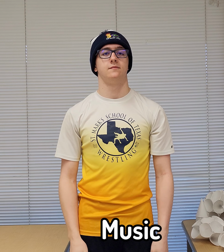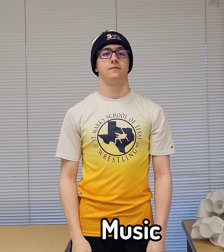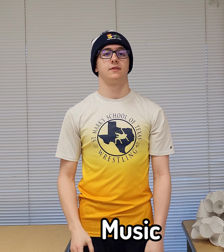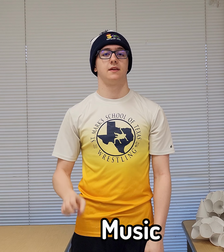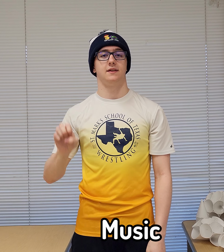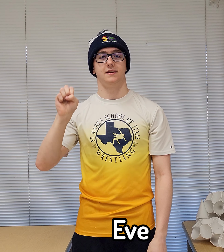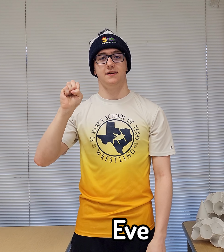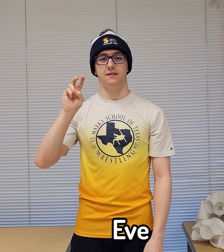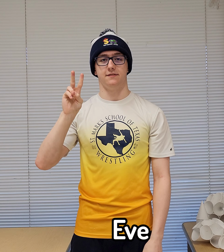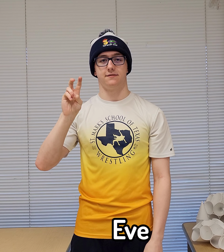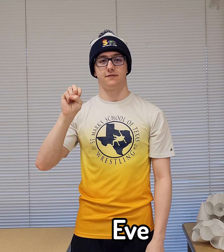Eve.